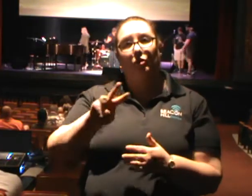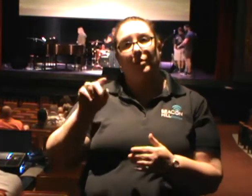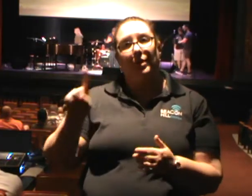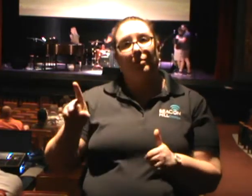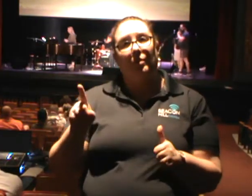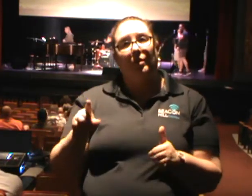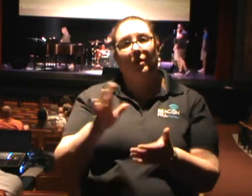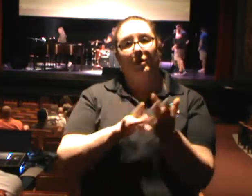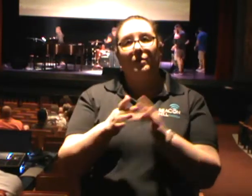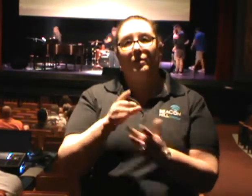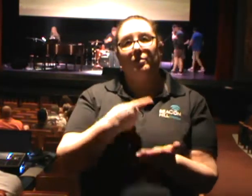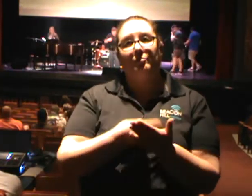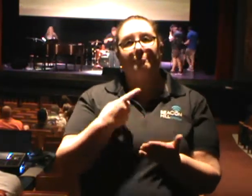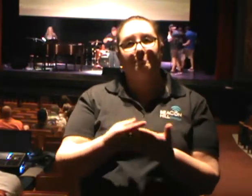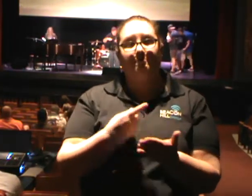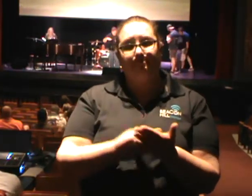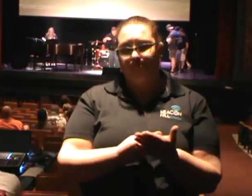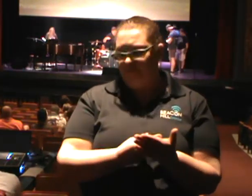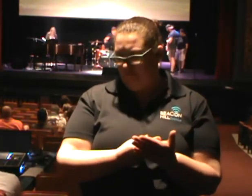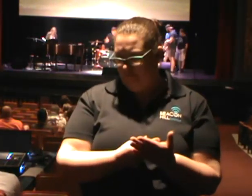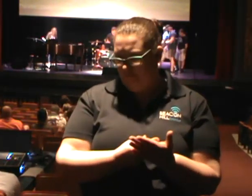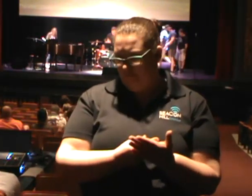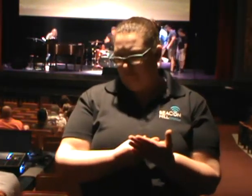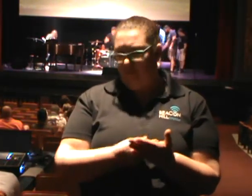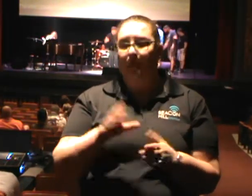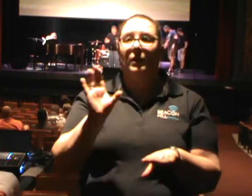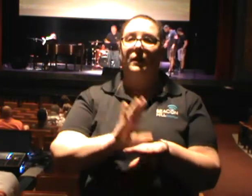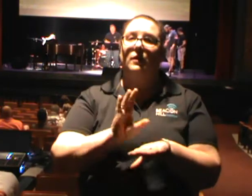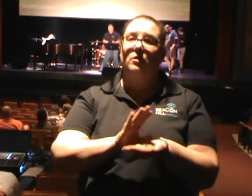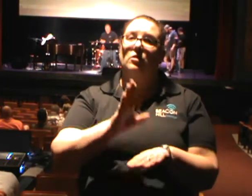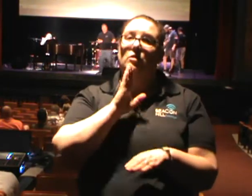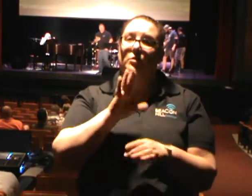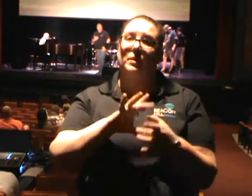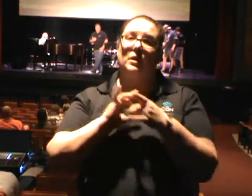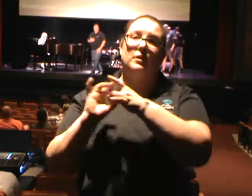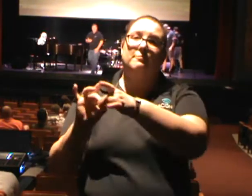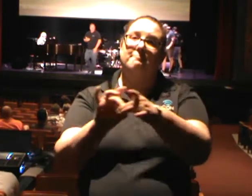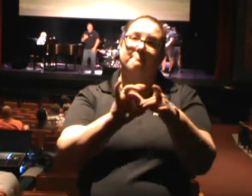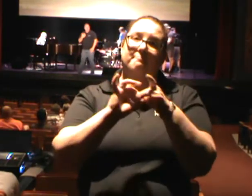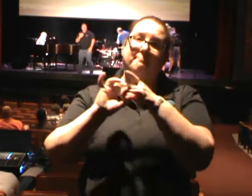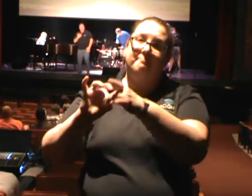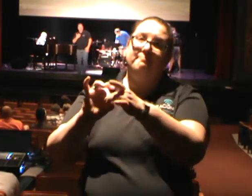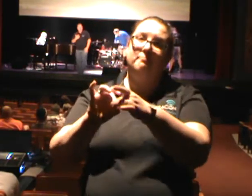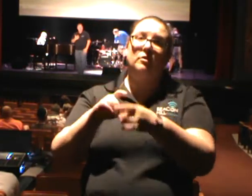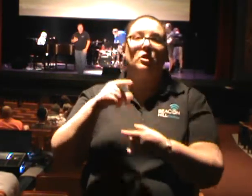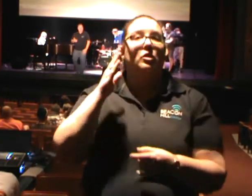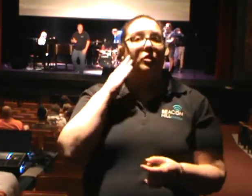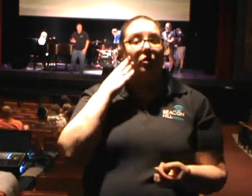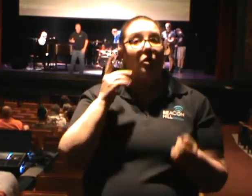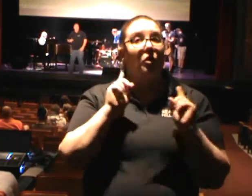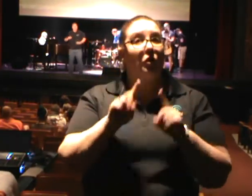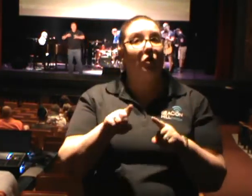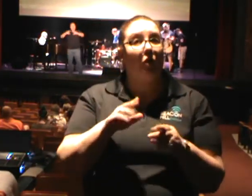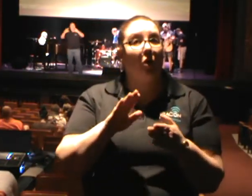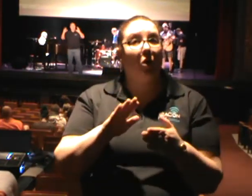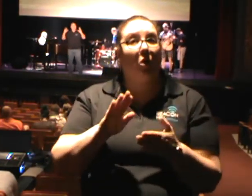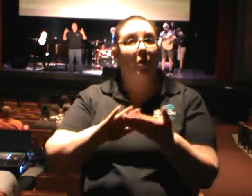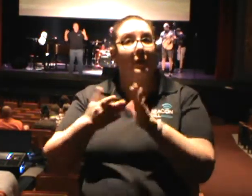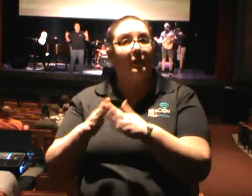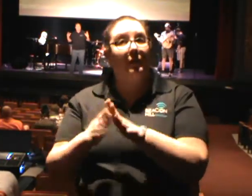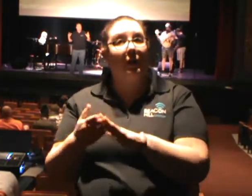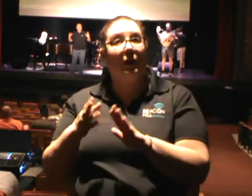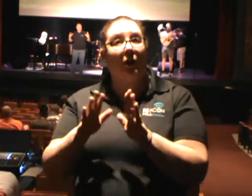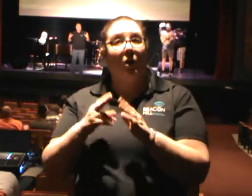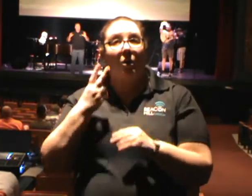he's talking about this. He talks about the church being one. Do you know that you go to this town, we see so